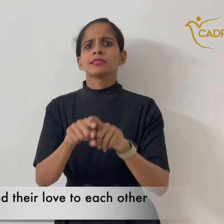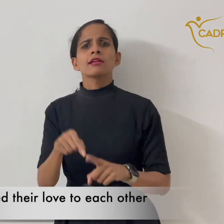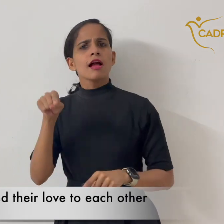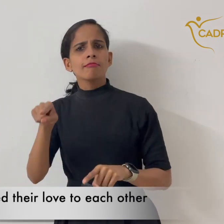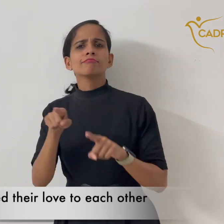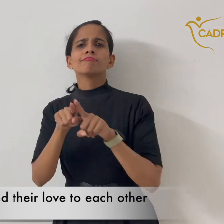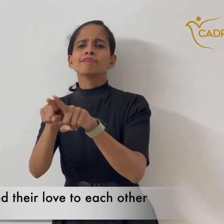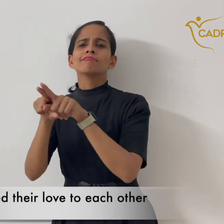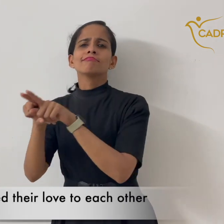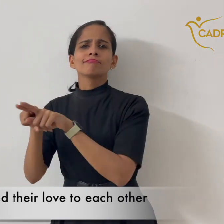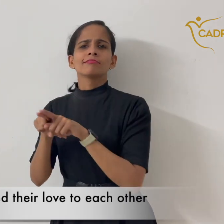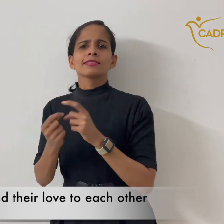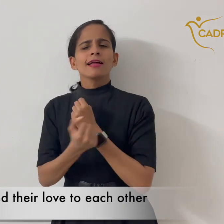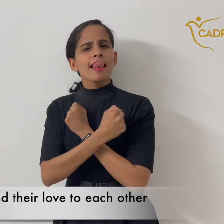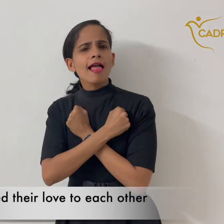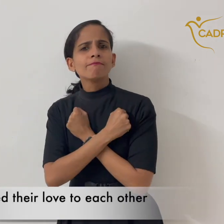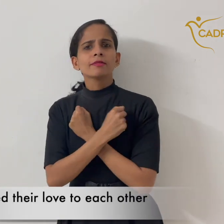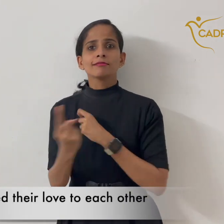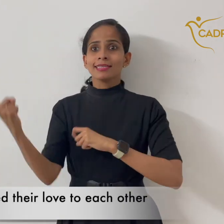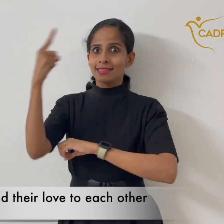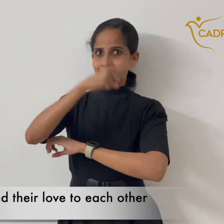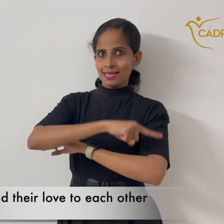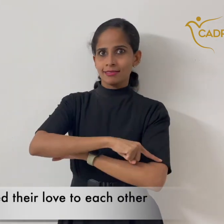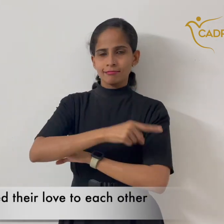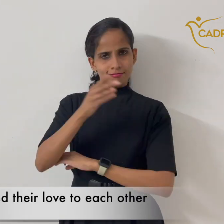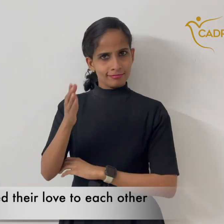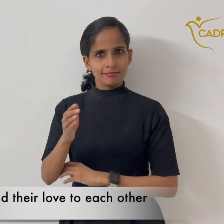expressed their love to each other.